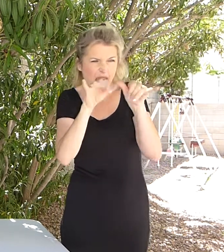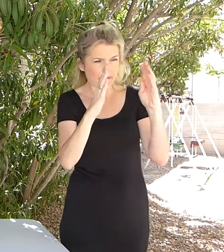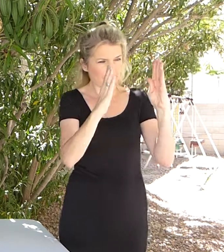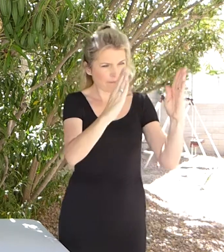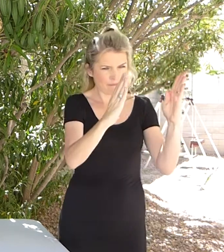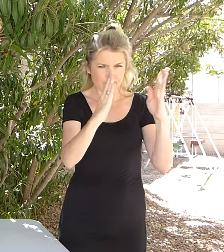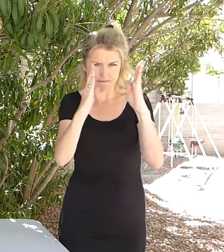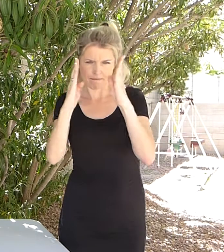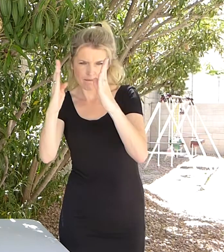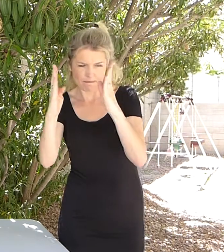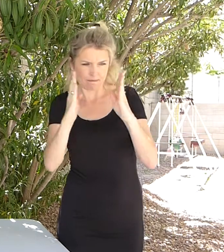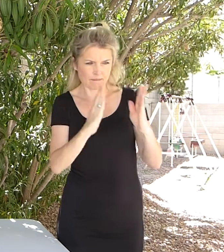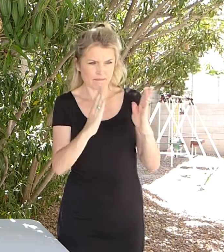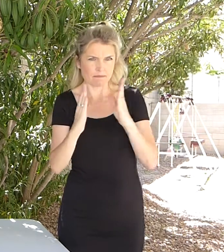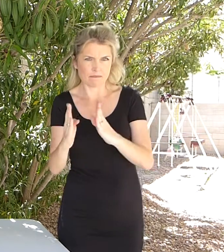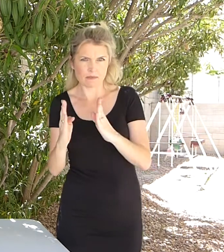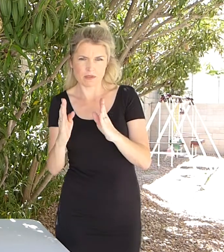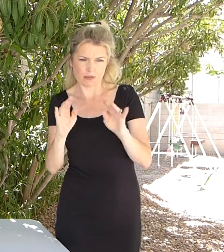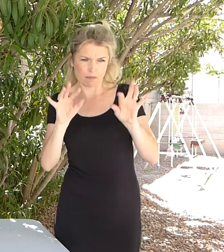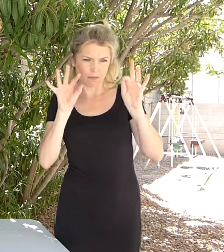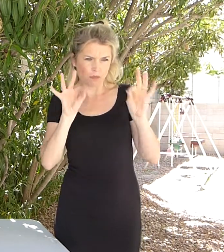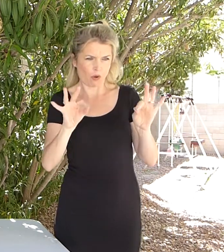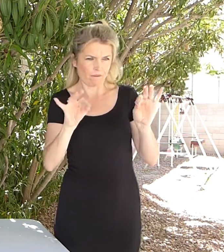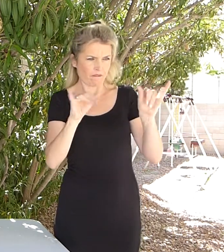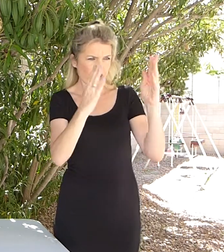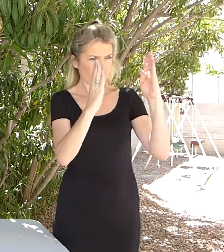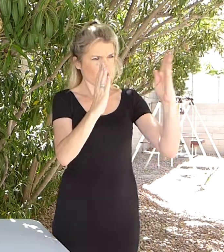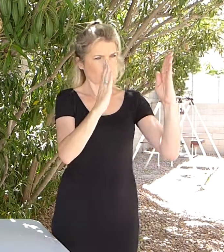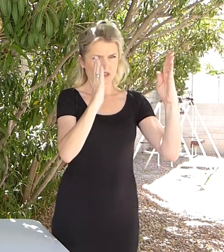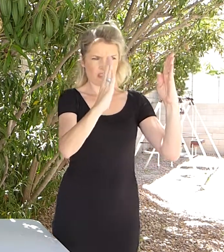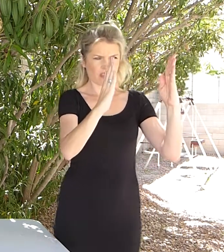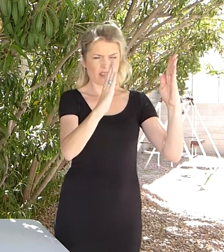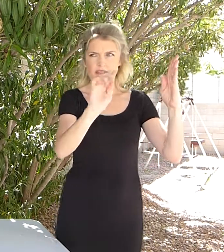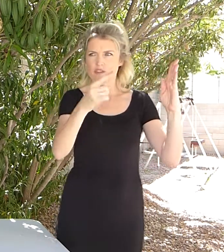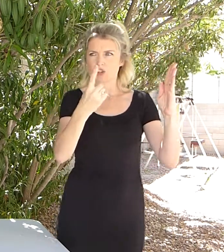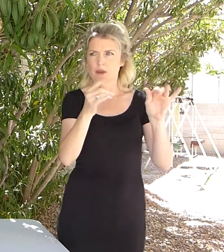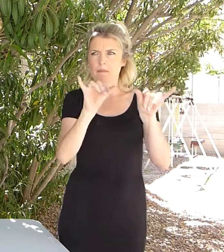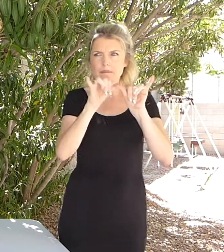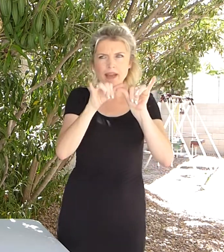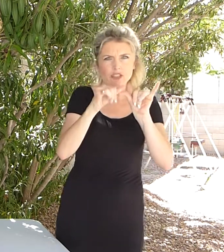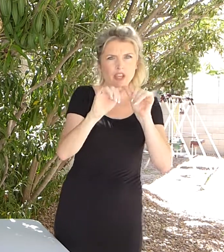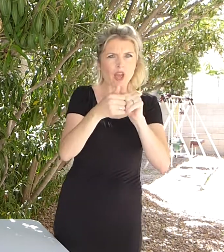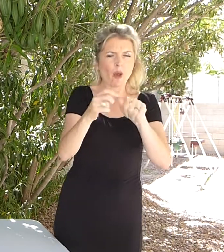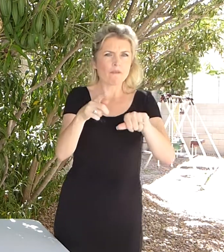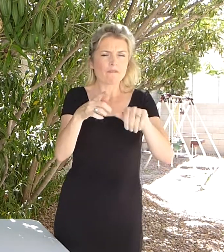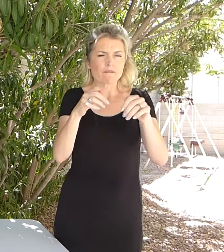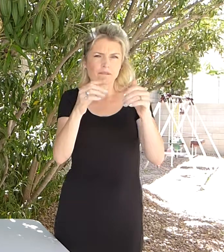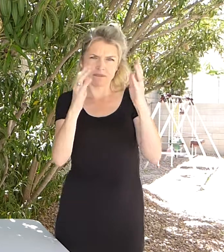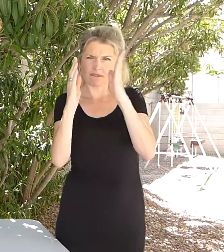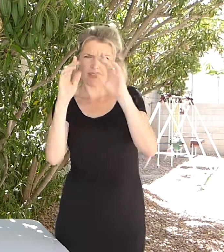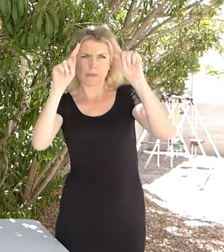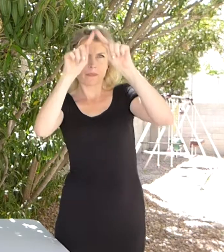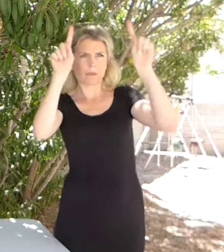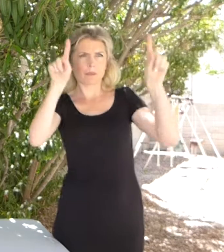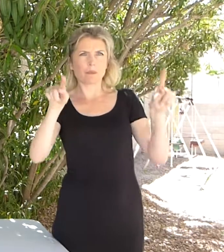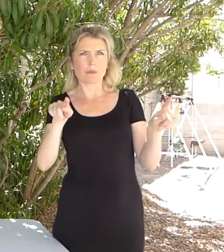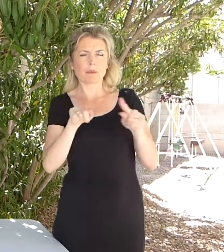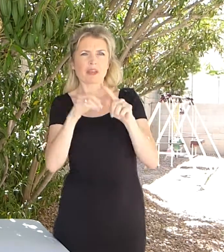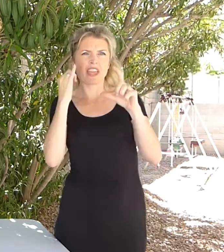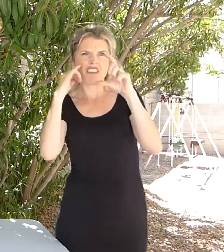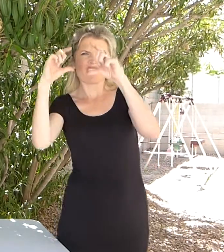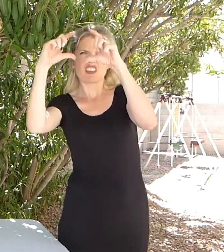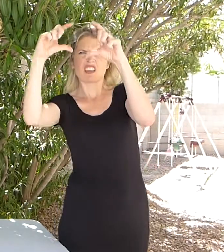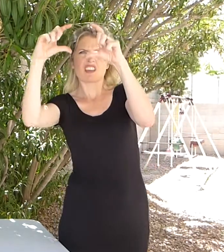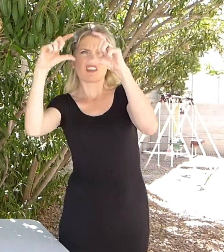just placing it on. So after I do my first one, I might want to measure how far from the top I glued it, because if I glue